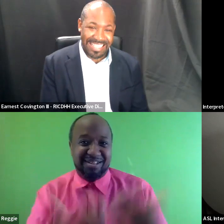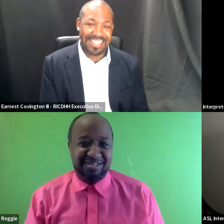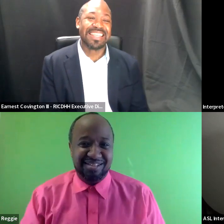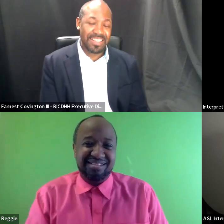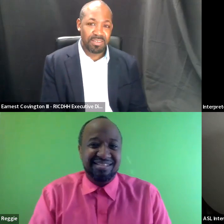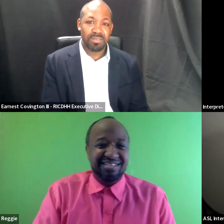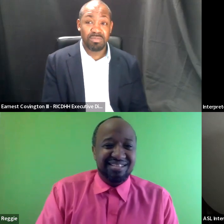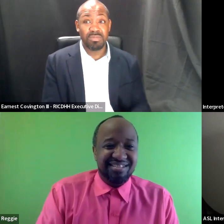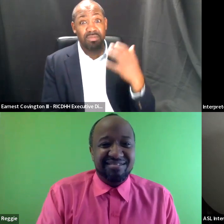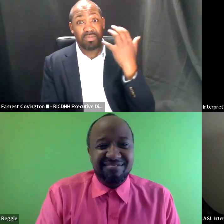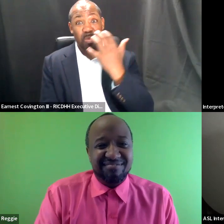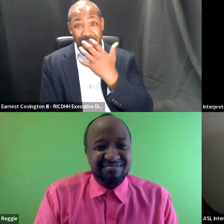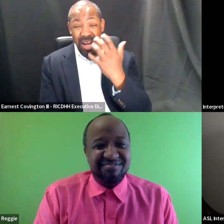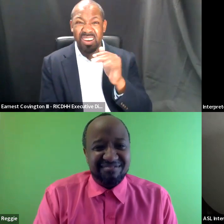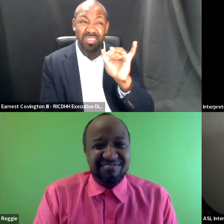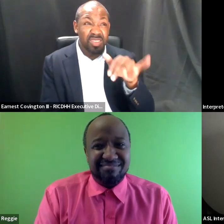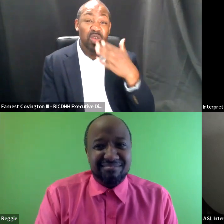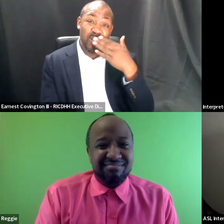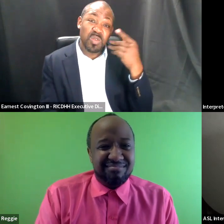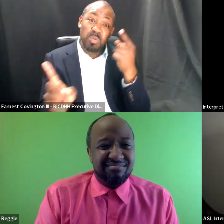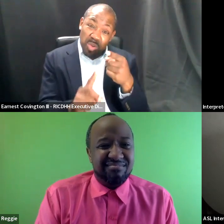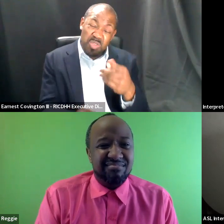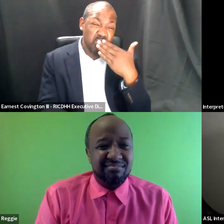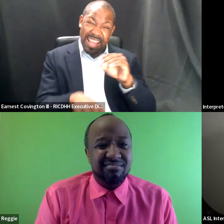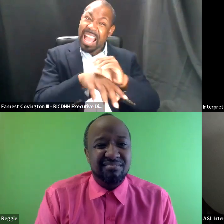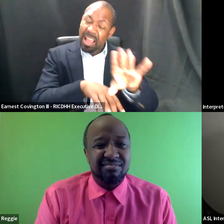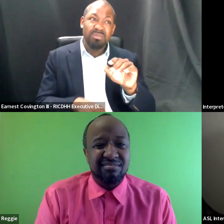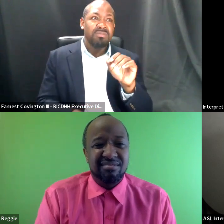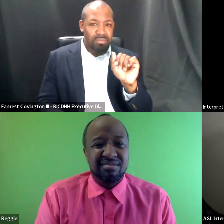them, you benefit, it really gets in your brain, and then you can start to apply it.